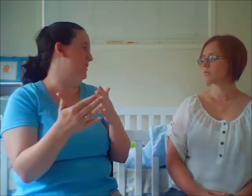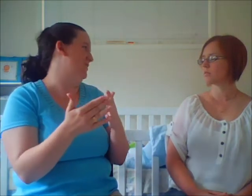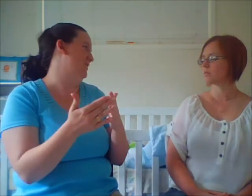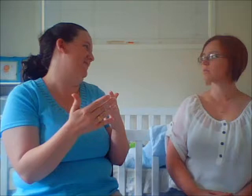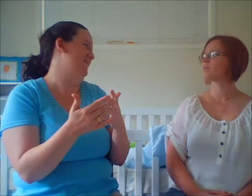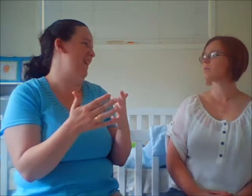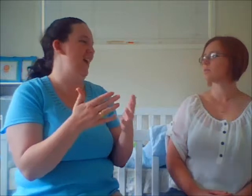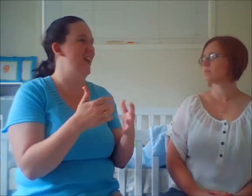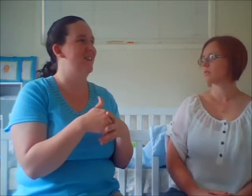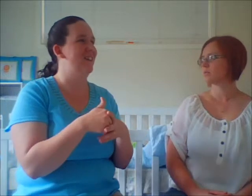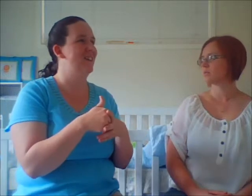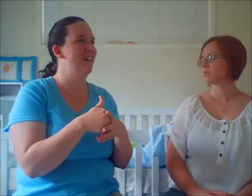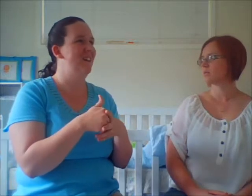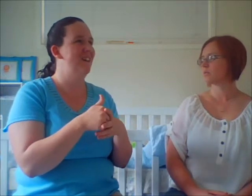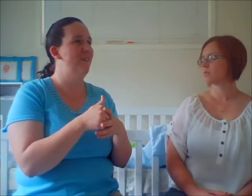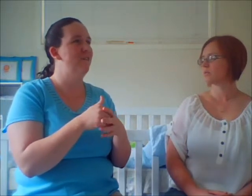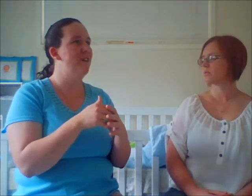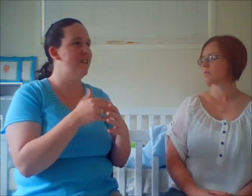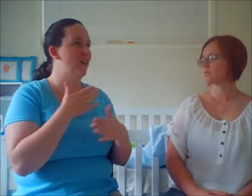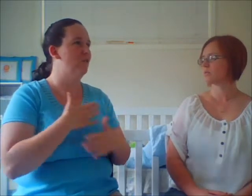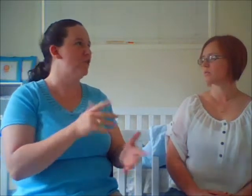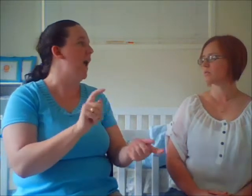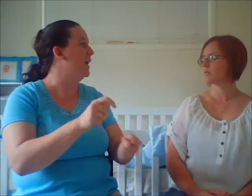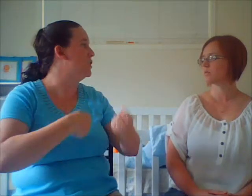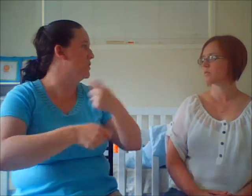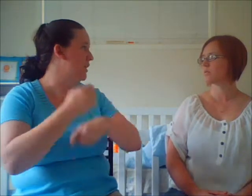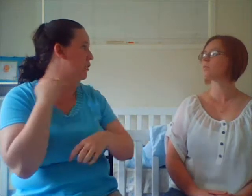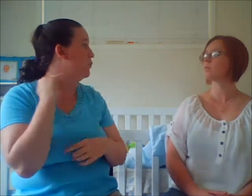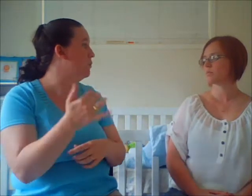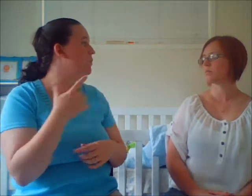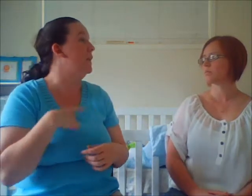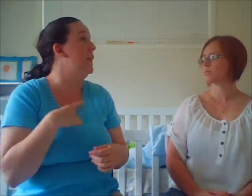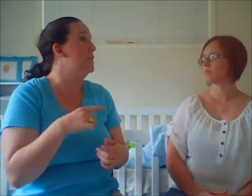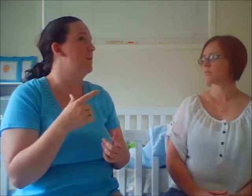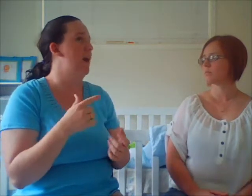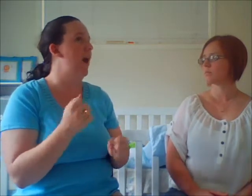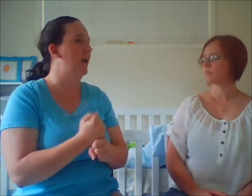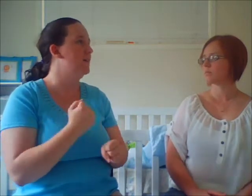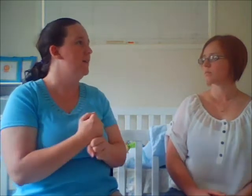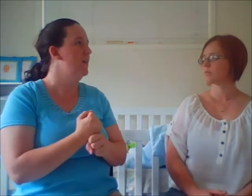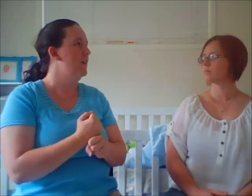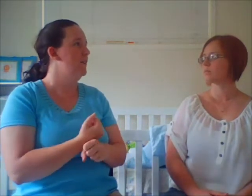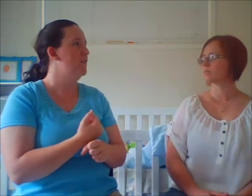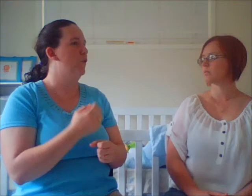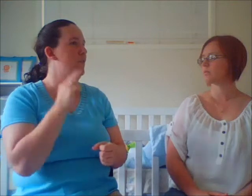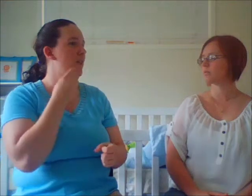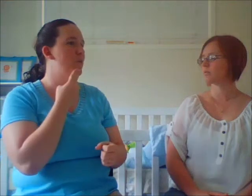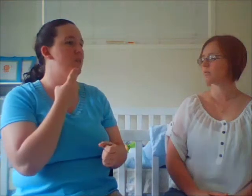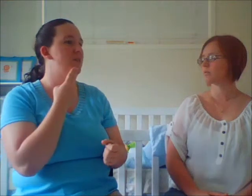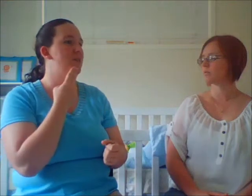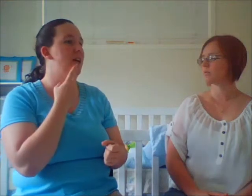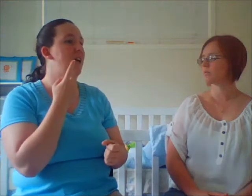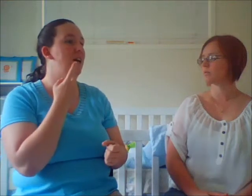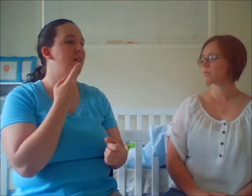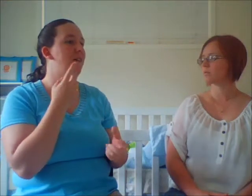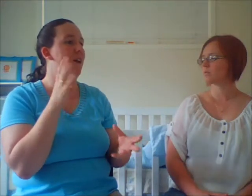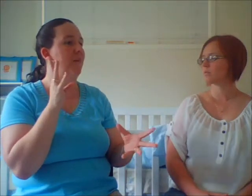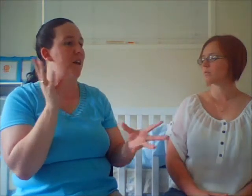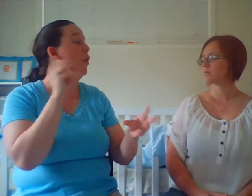movement and physical changes in a room that would need to be made for a deaf person to be